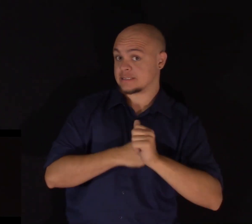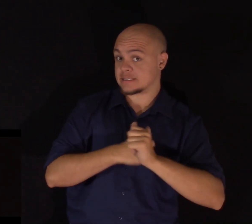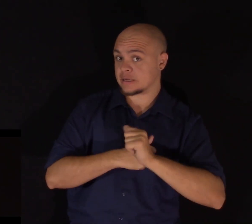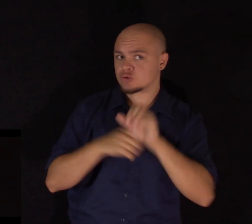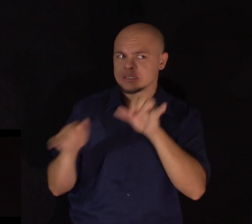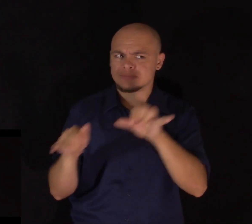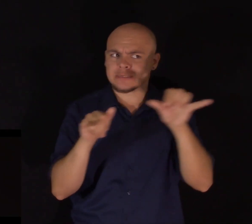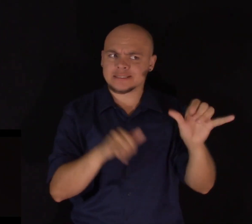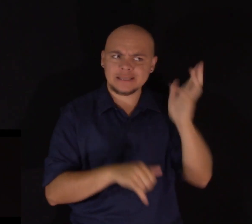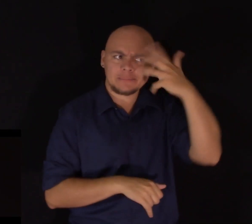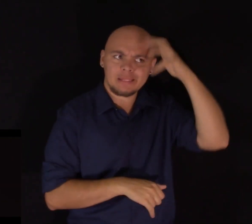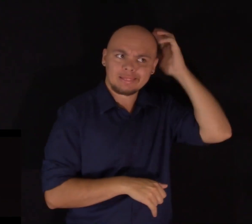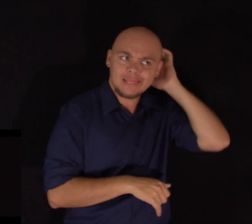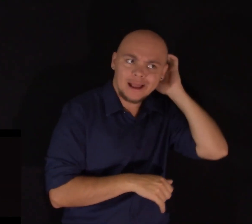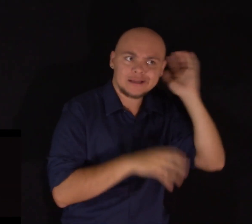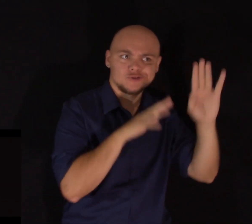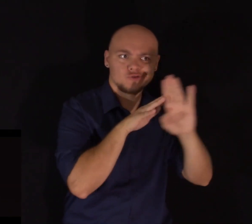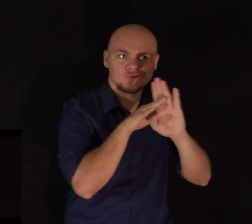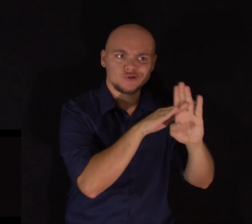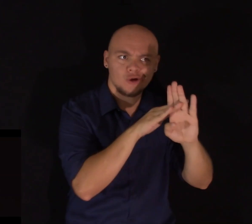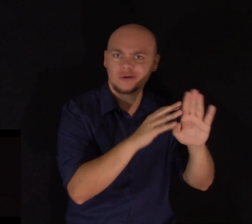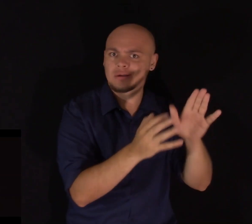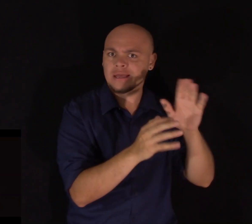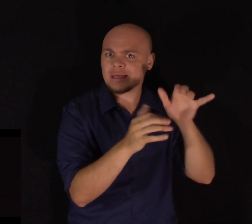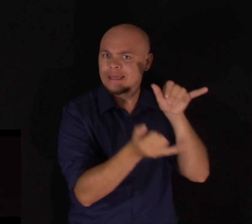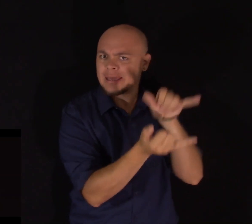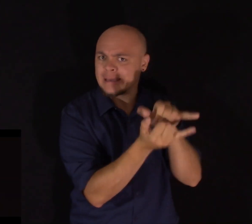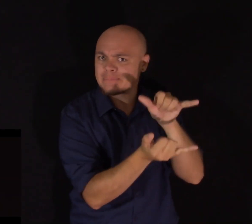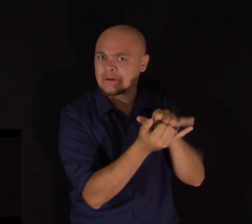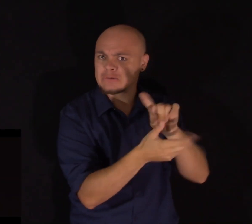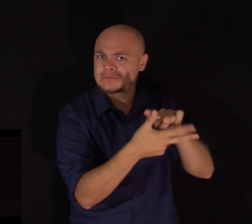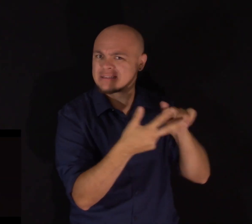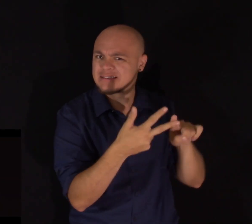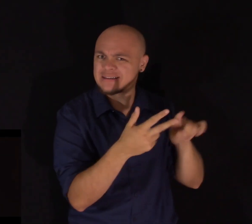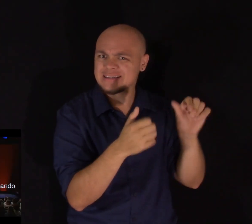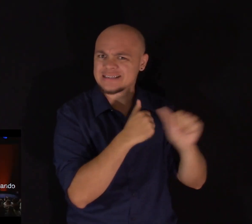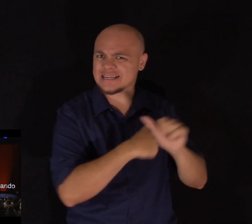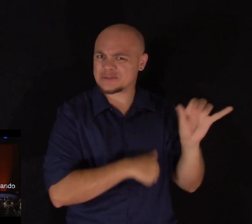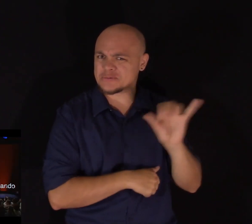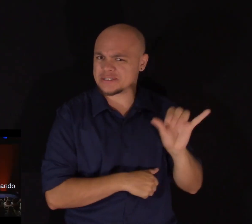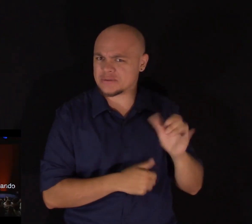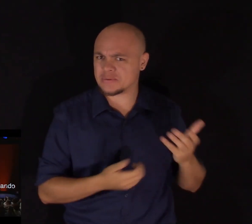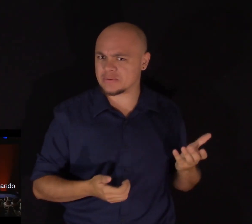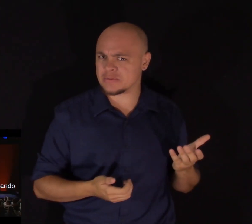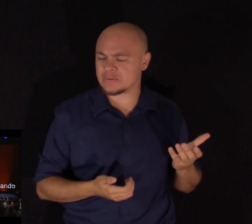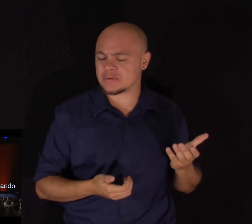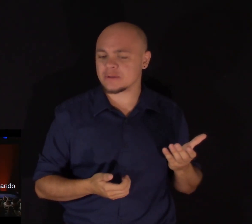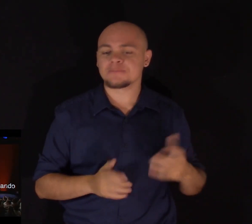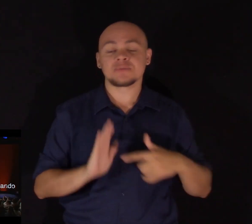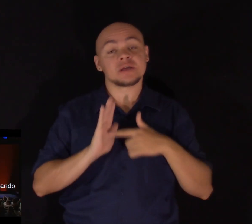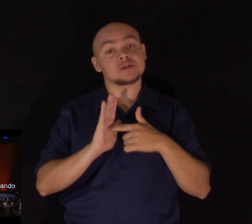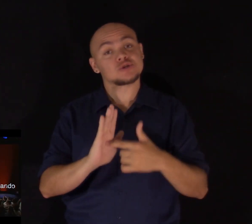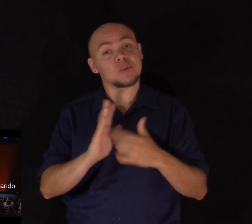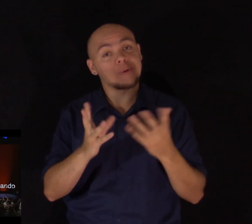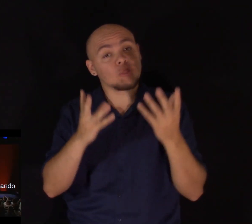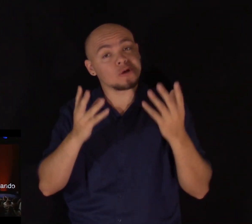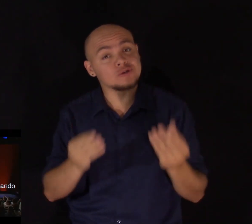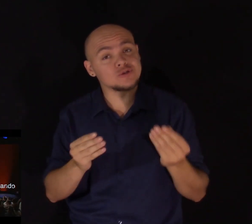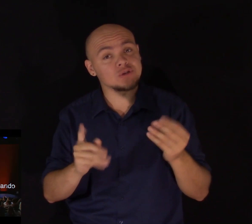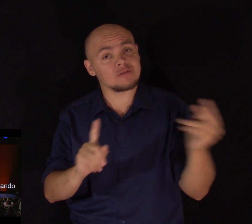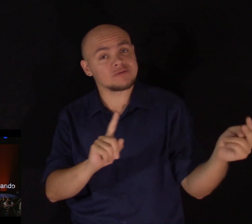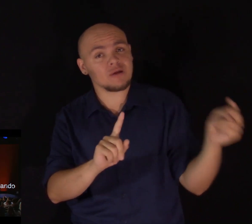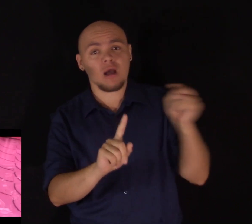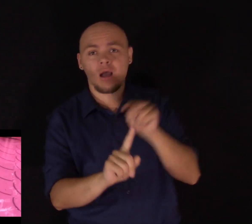lions, sharks, and hippos. Anthropomorphizing has changed our views. By showing you the softer side of alligators